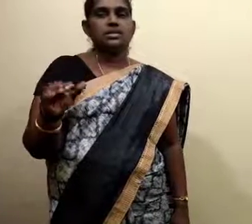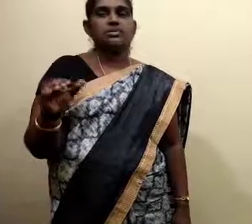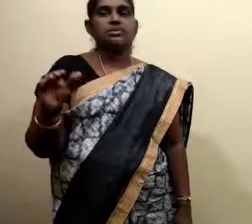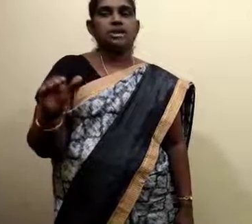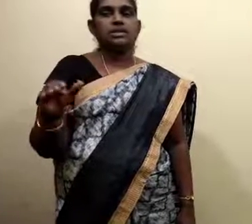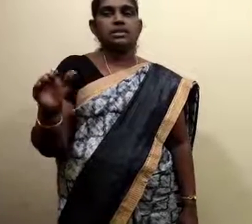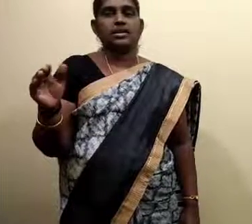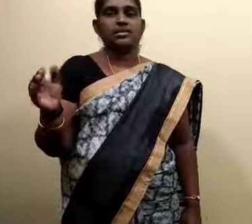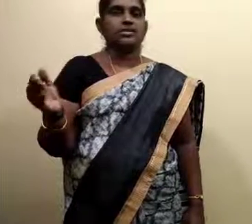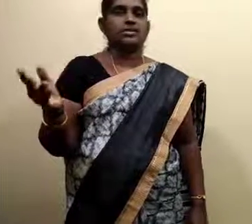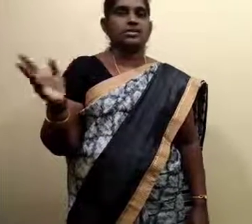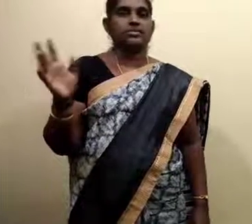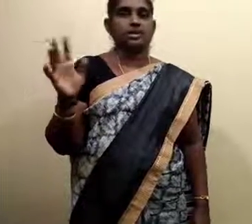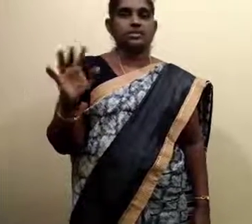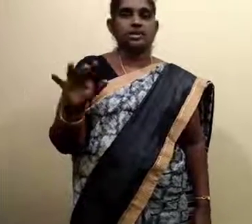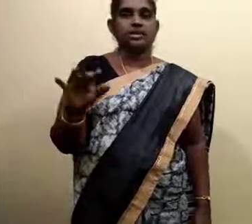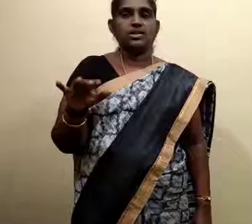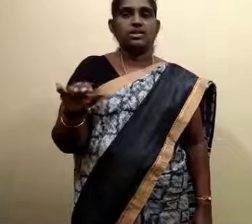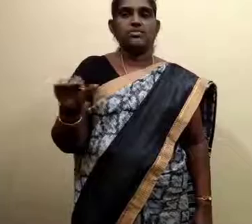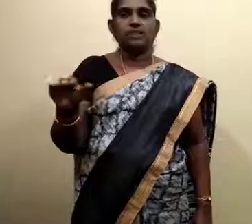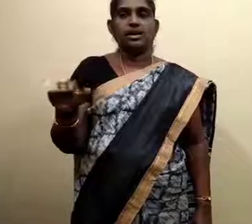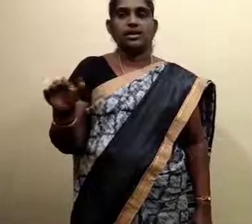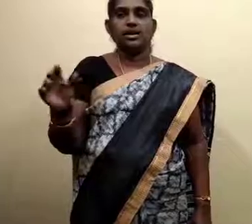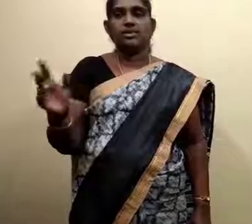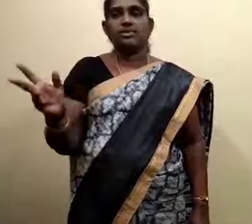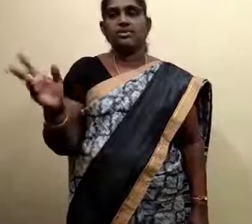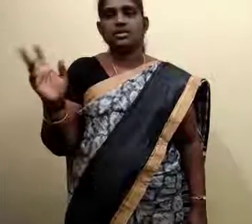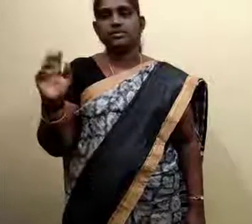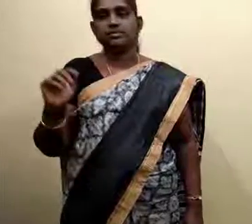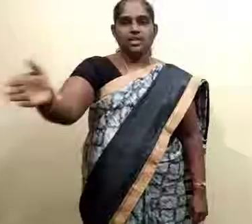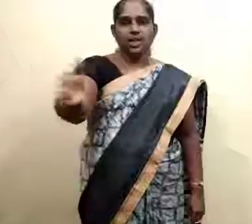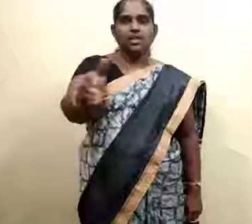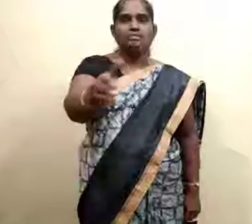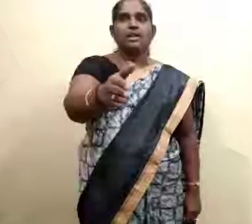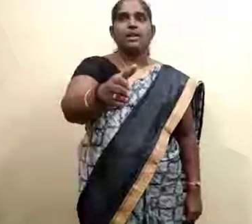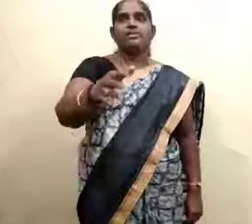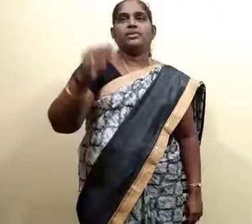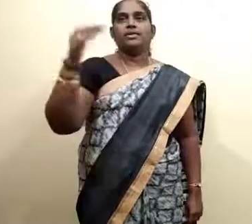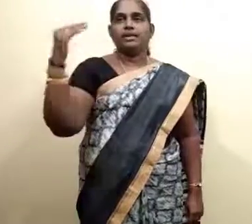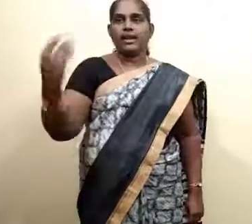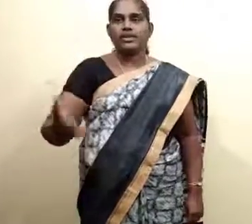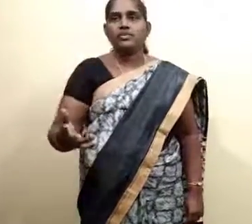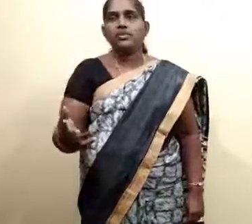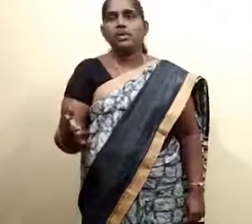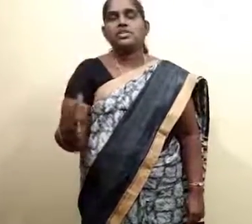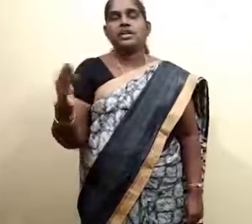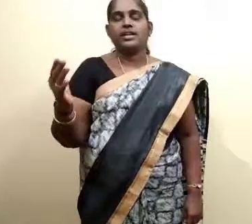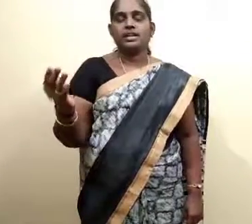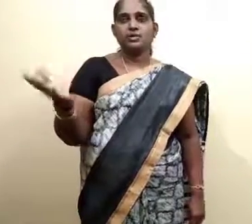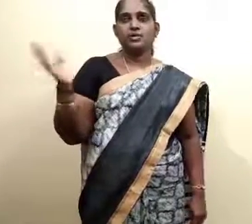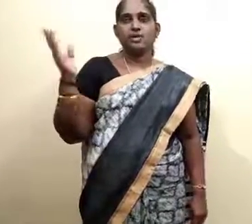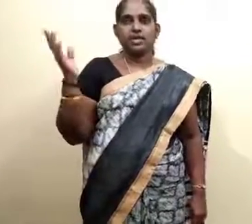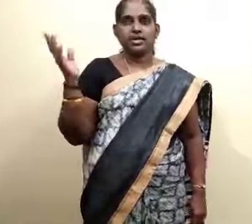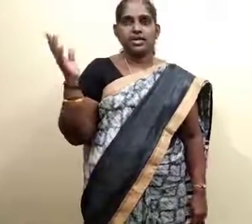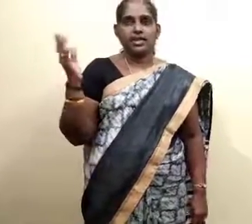of factory system. Emergence of factory system. Development of transportation and communication.